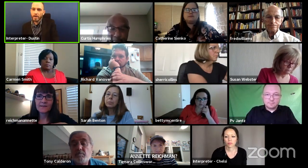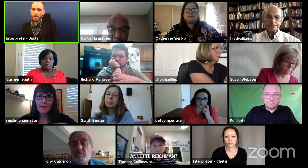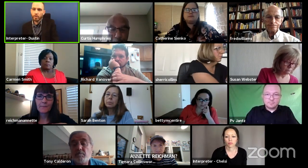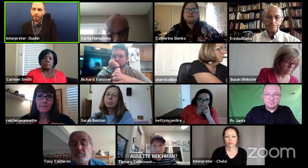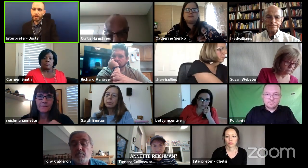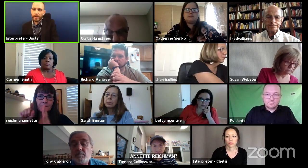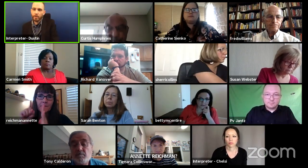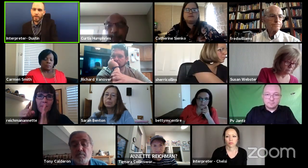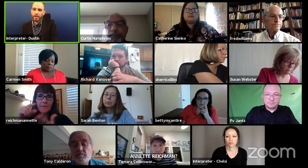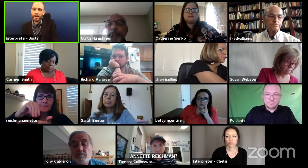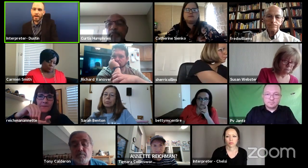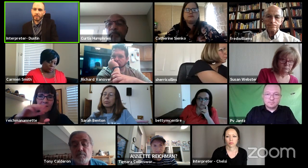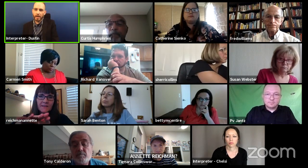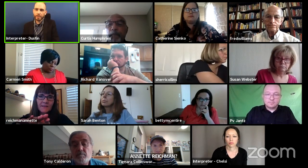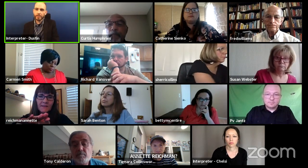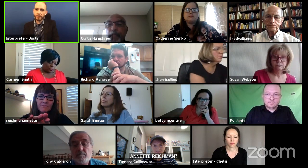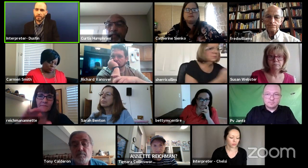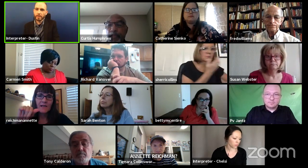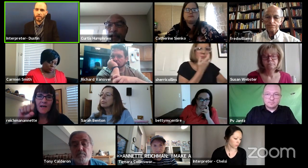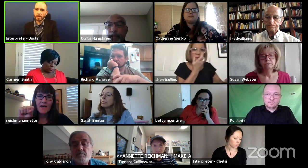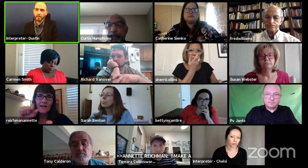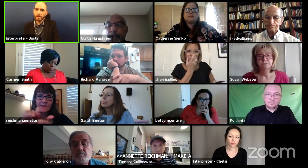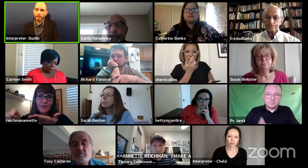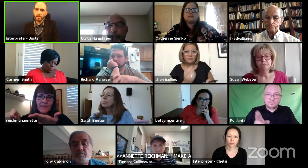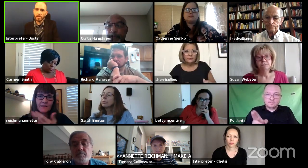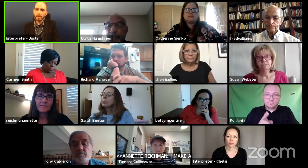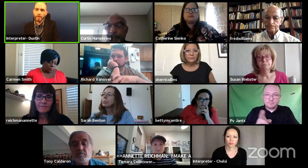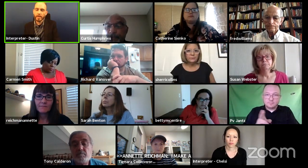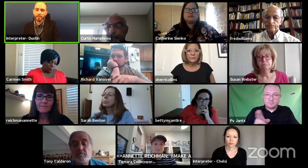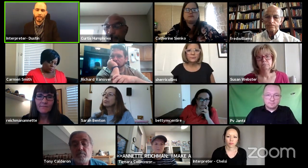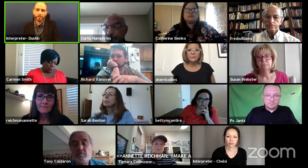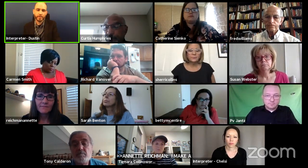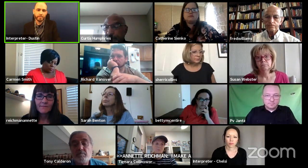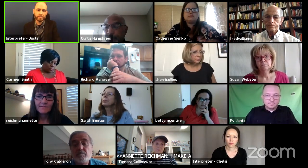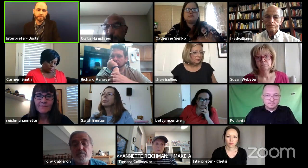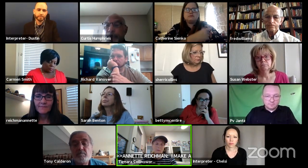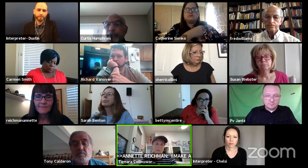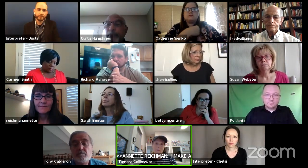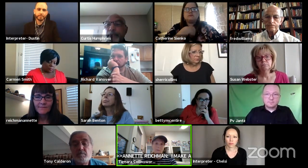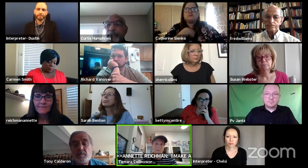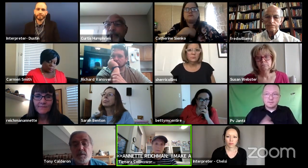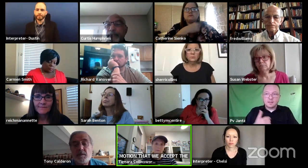I make a motion that we accept the minutes as written.